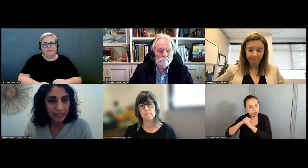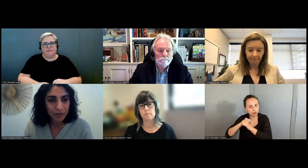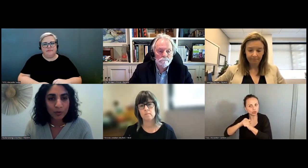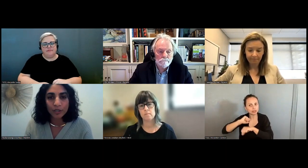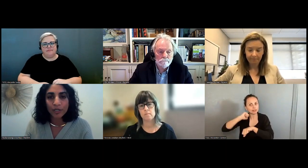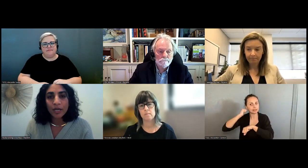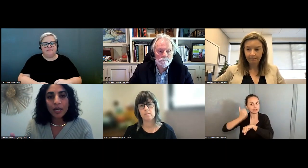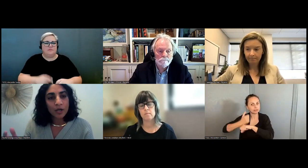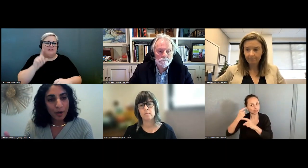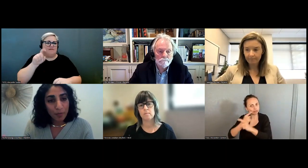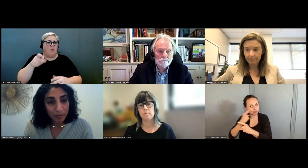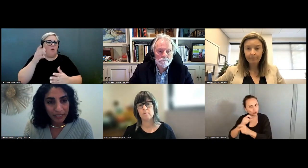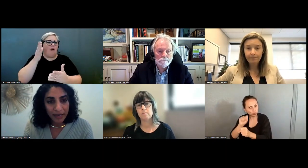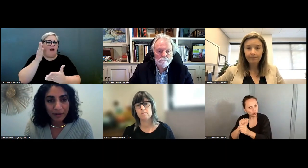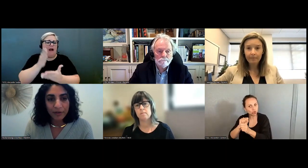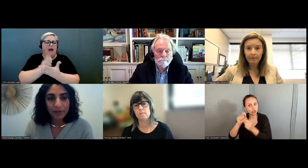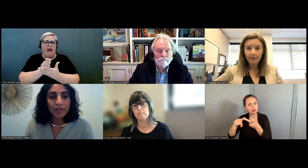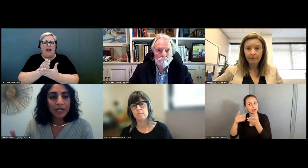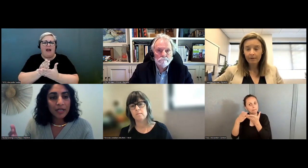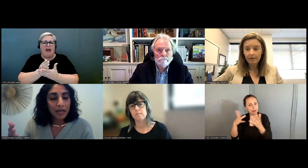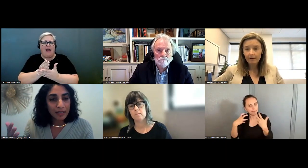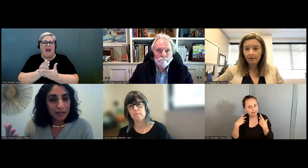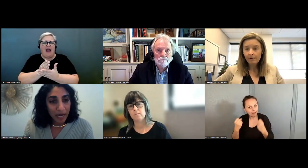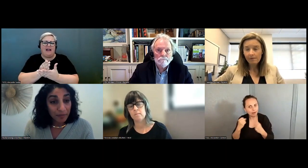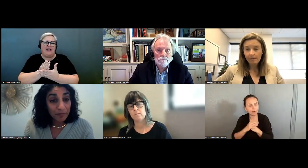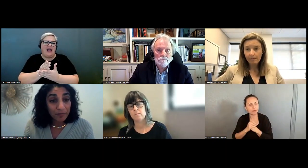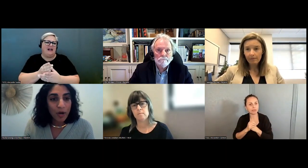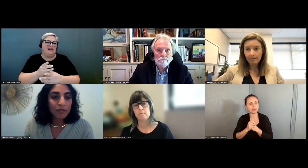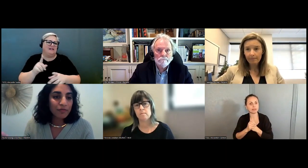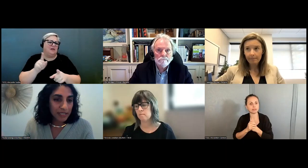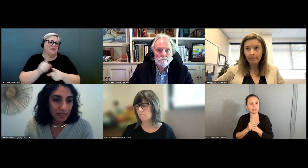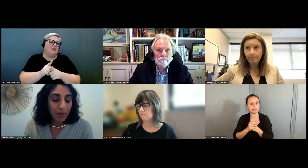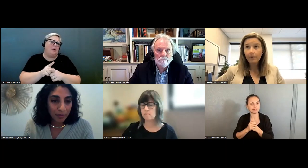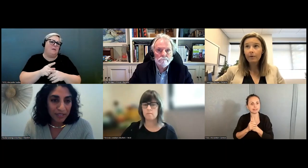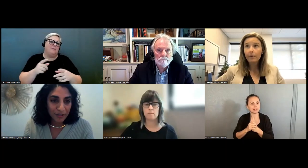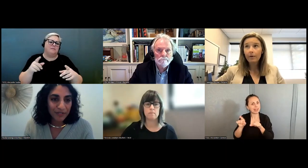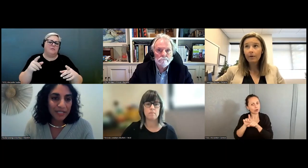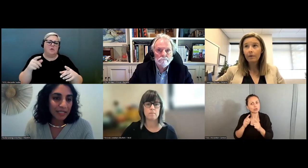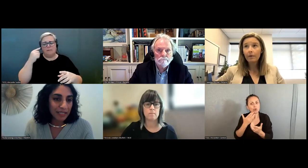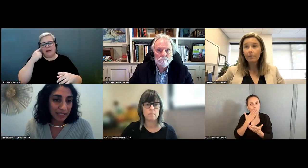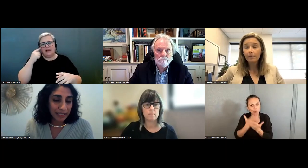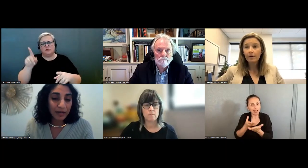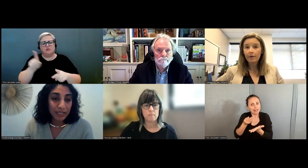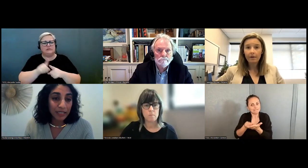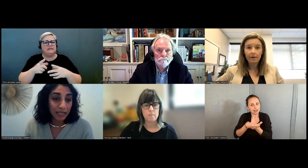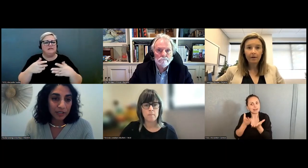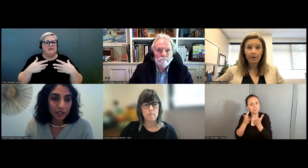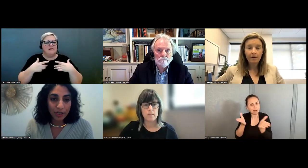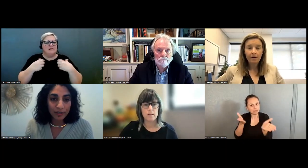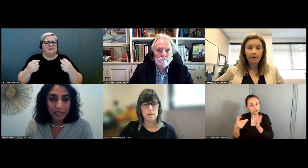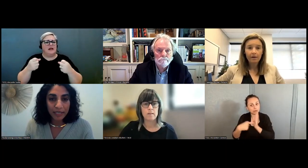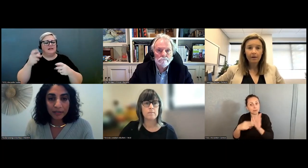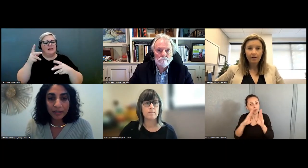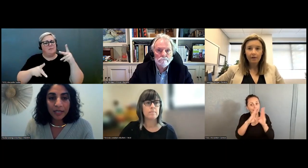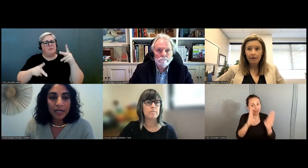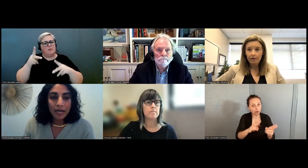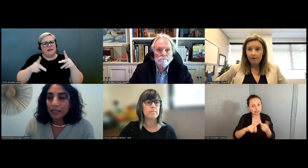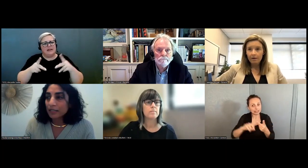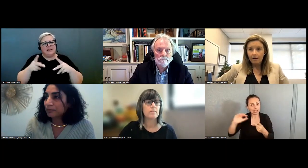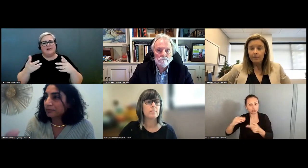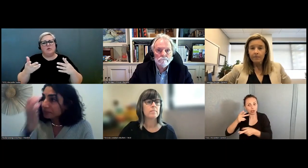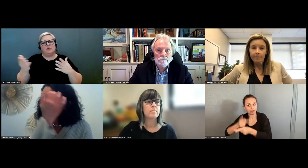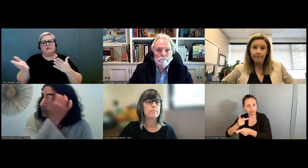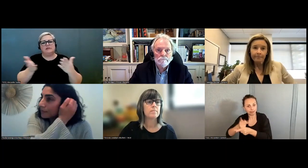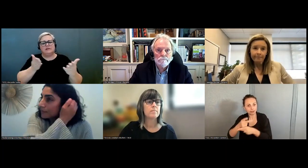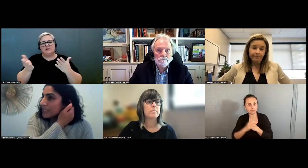creating decent work, around public health, and well-funded public services like housing and childcare.